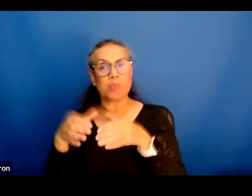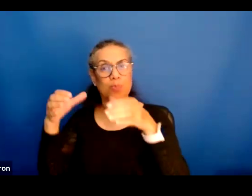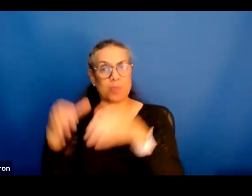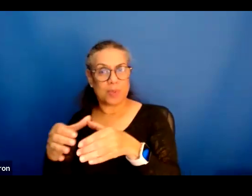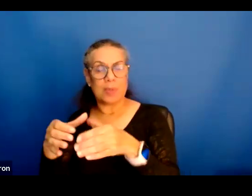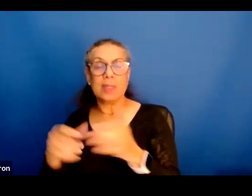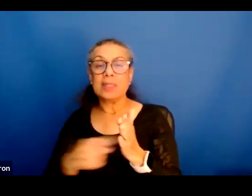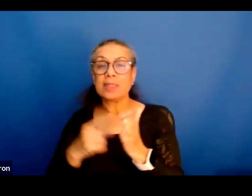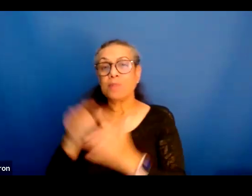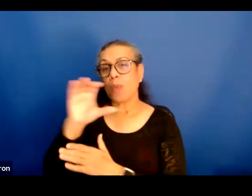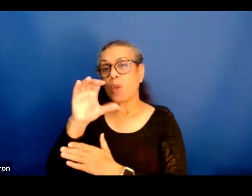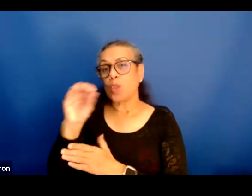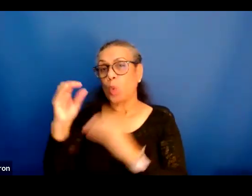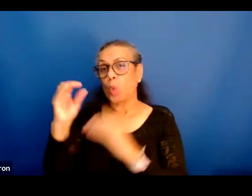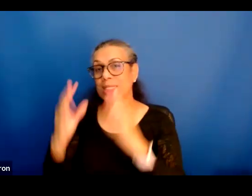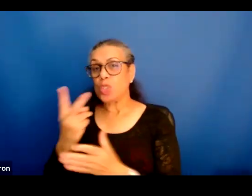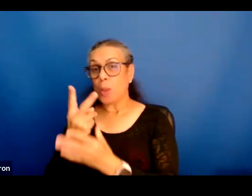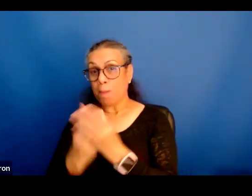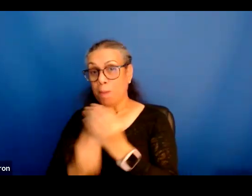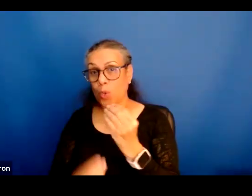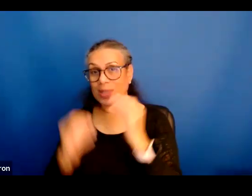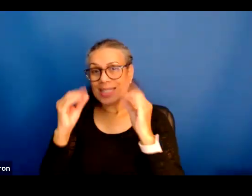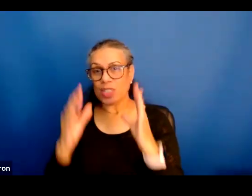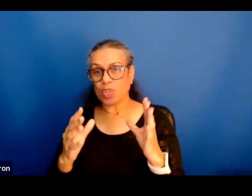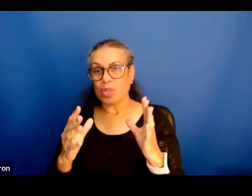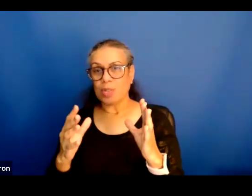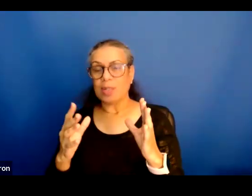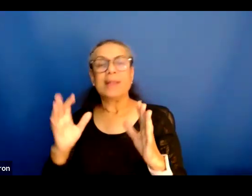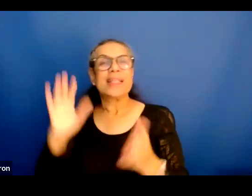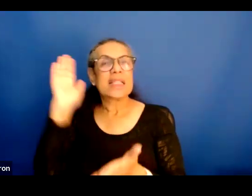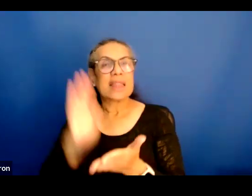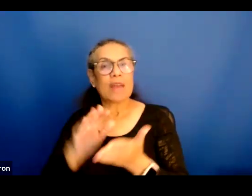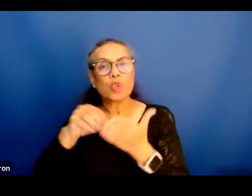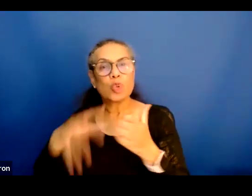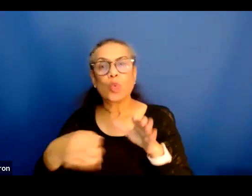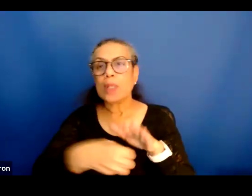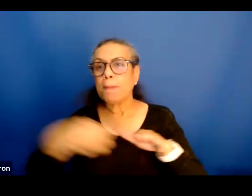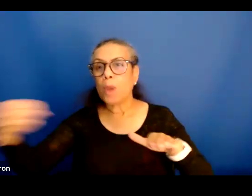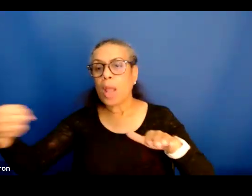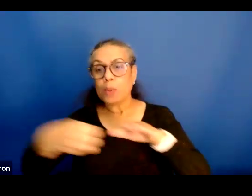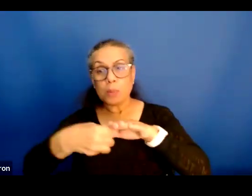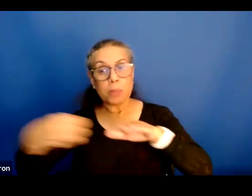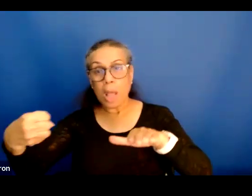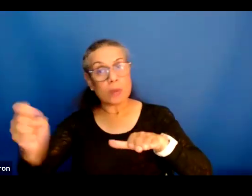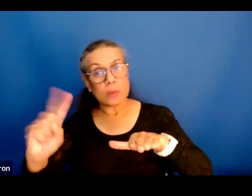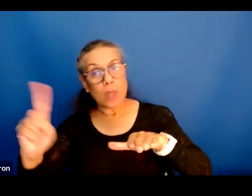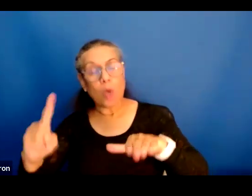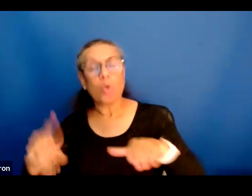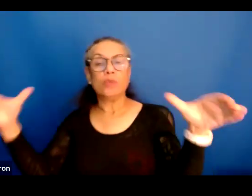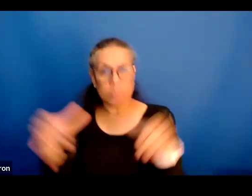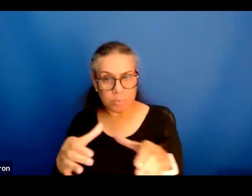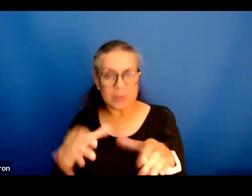co-teaching. Sometimes you'll see that both teachers, there's less pull-out too. You'll see more collaborative teaching in the